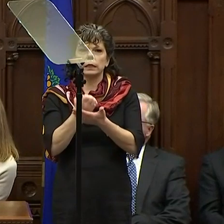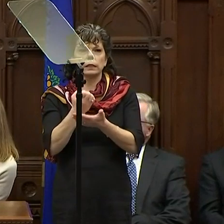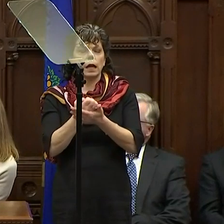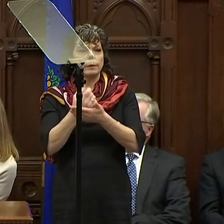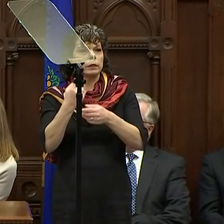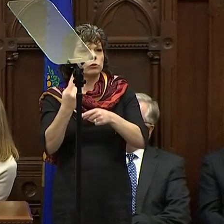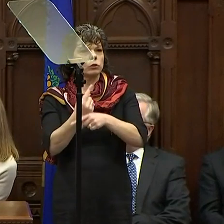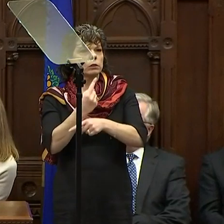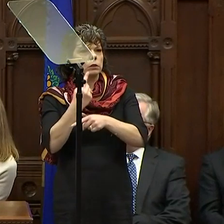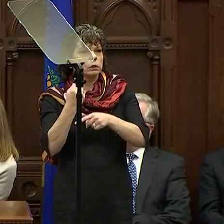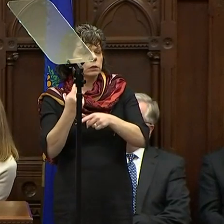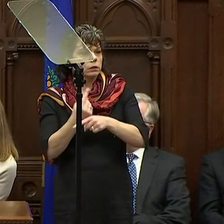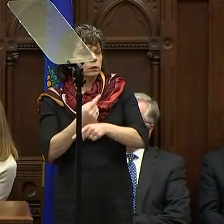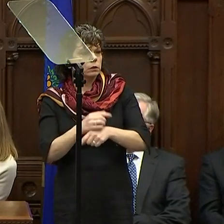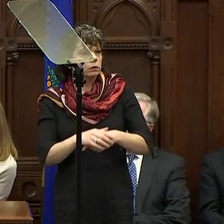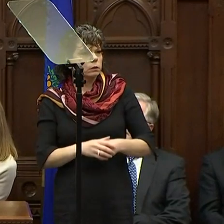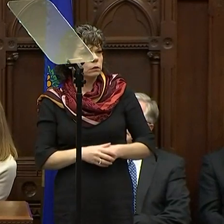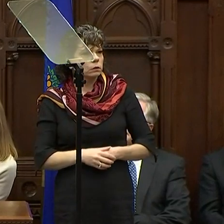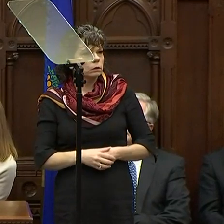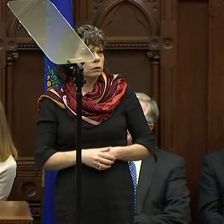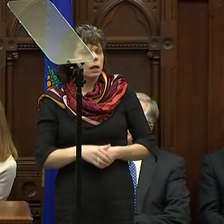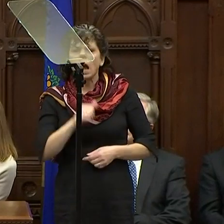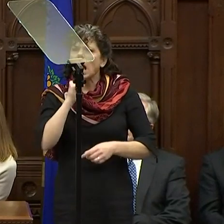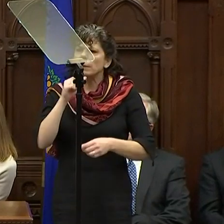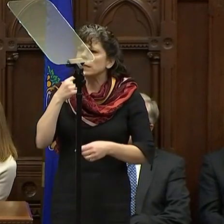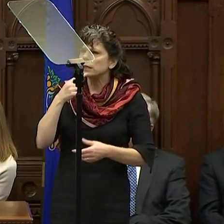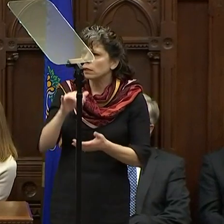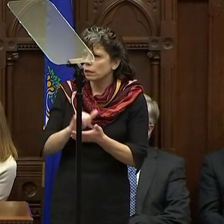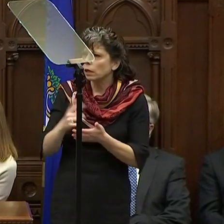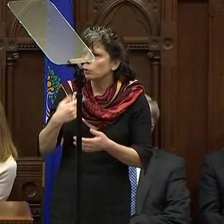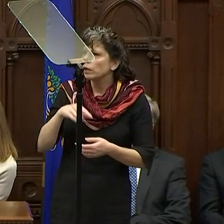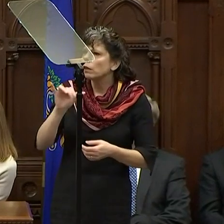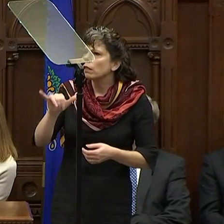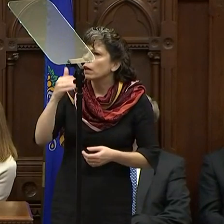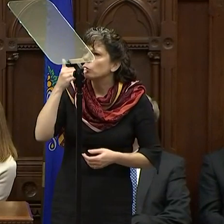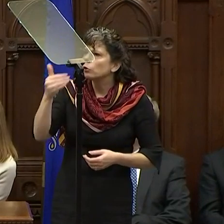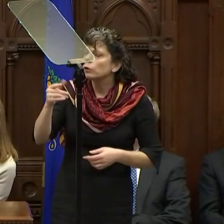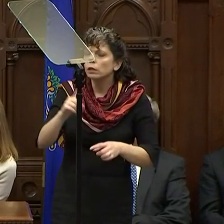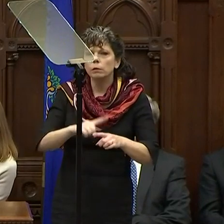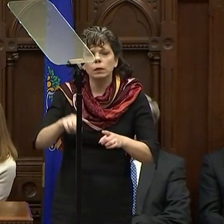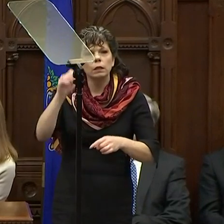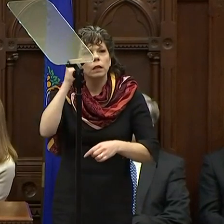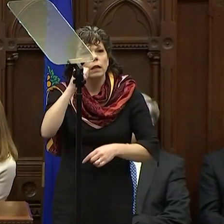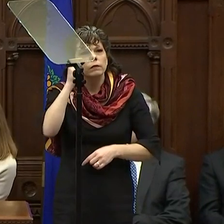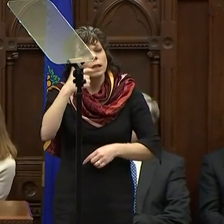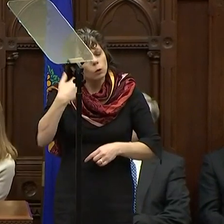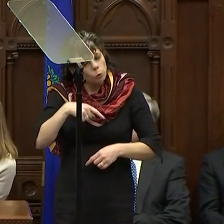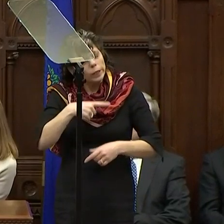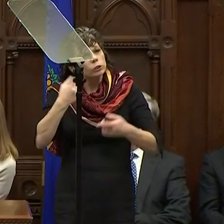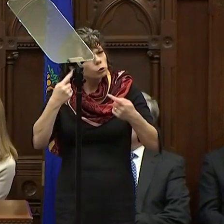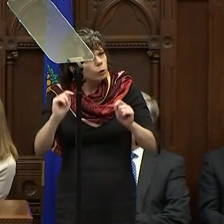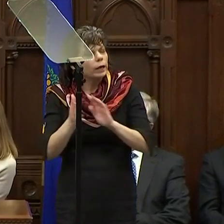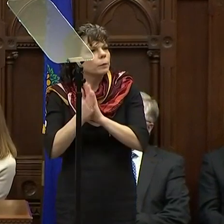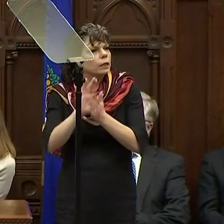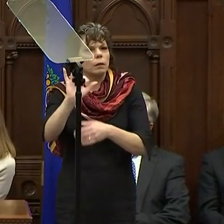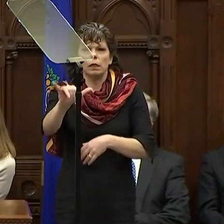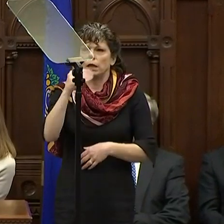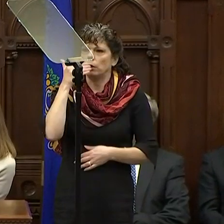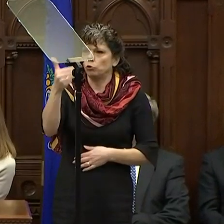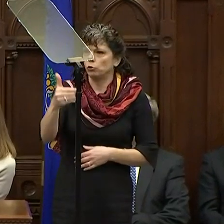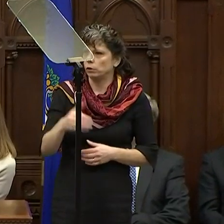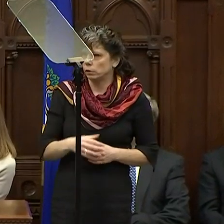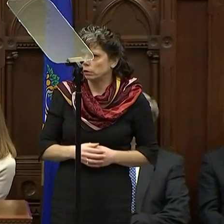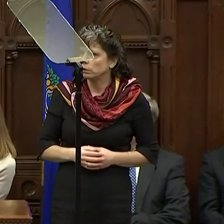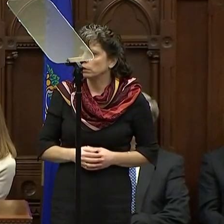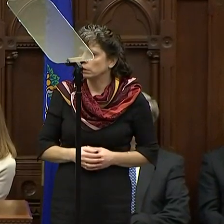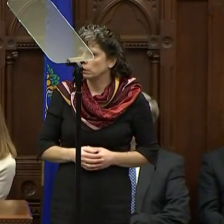I'm not saying for a second that we're that good, but I'm saying that every day we try to be that good.